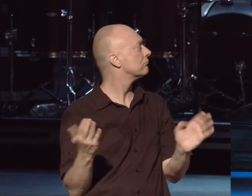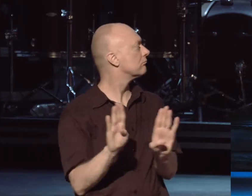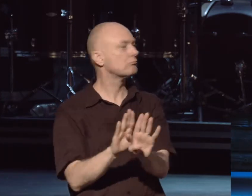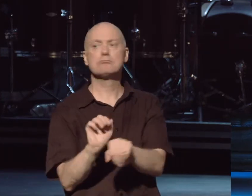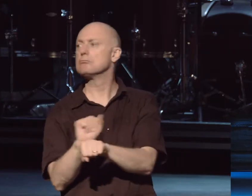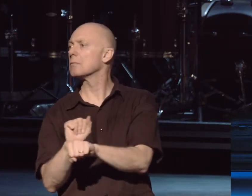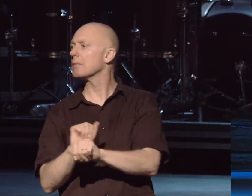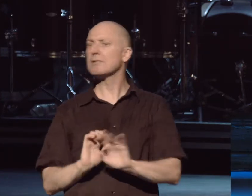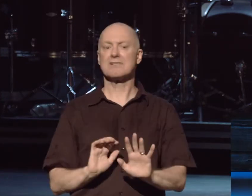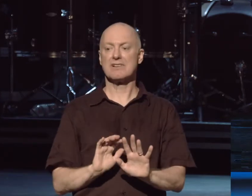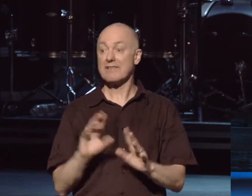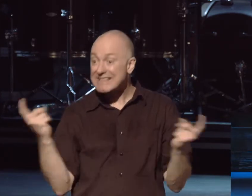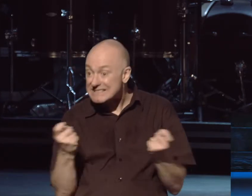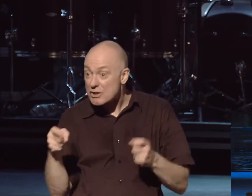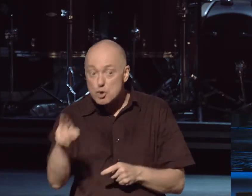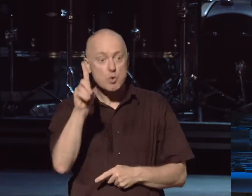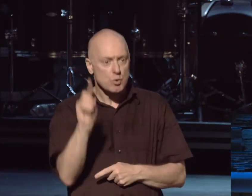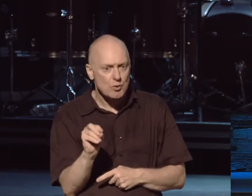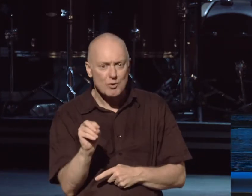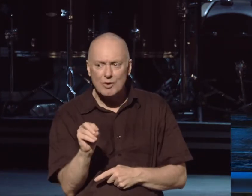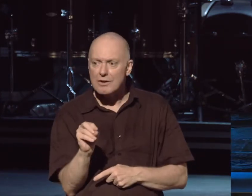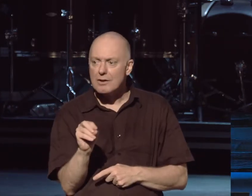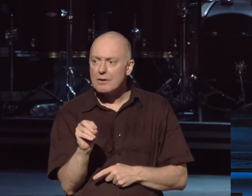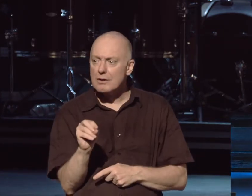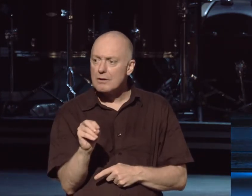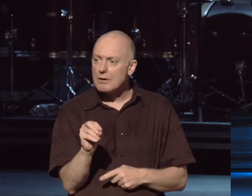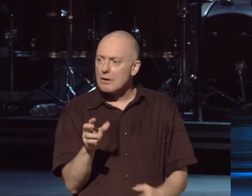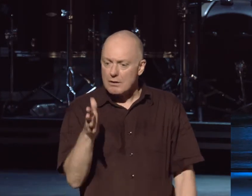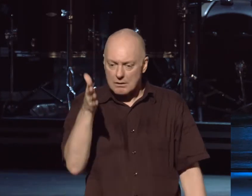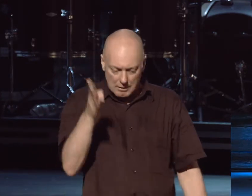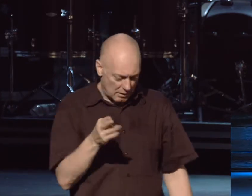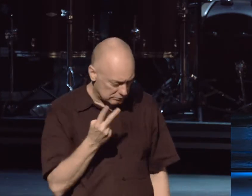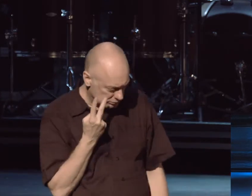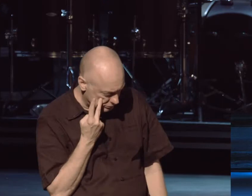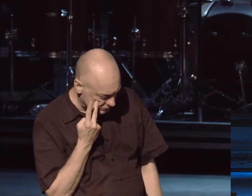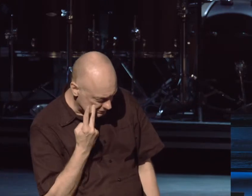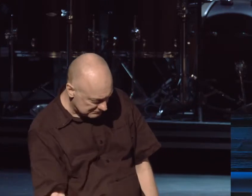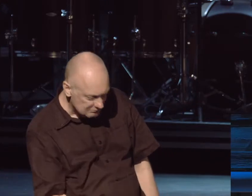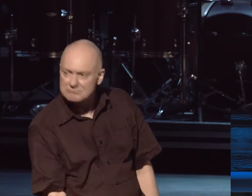sin that you are committing is being committed in the very presence of God.